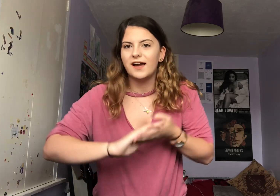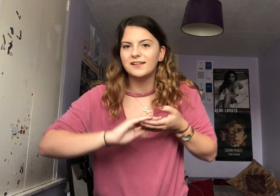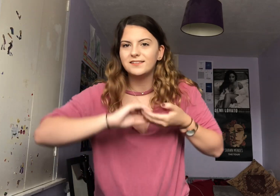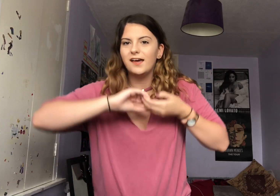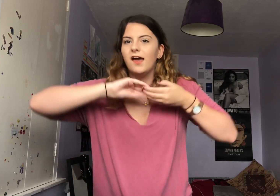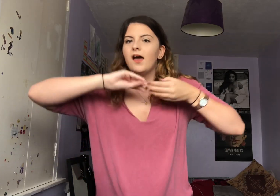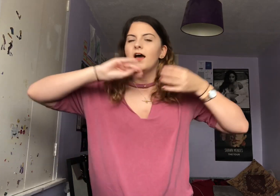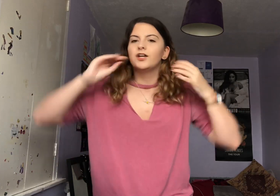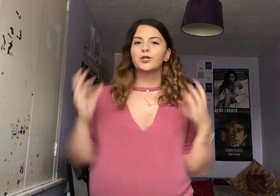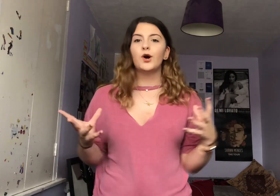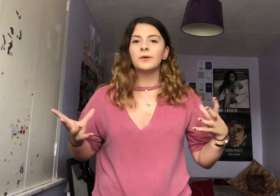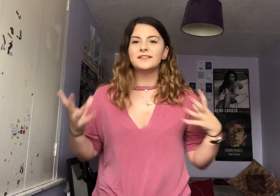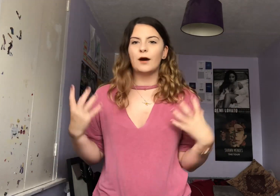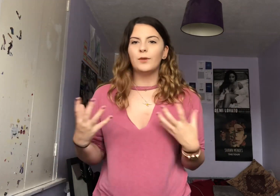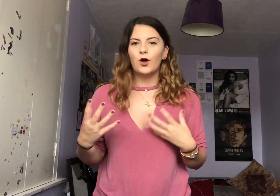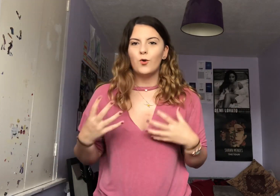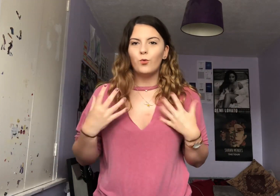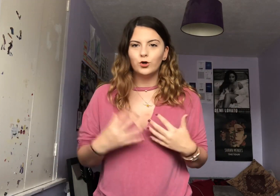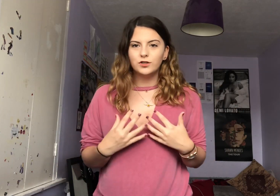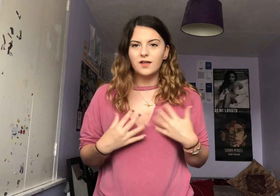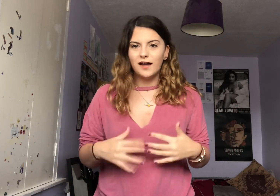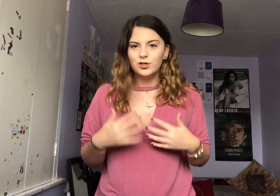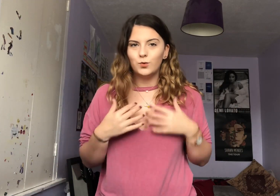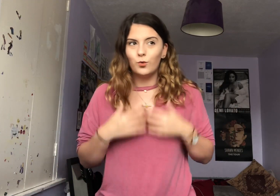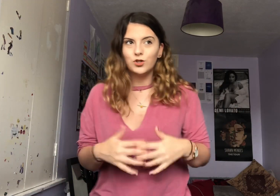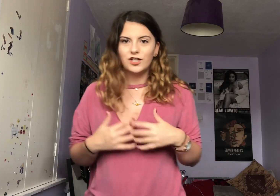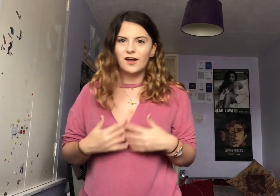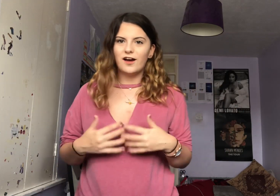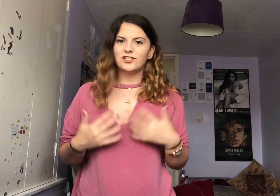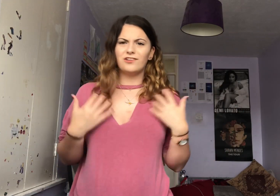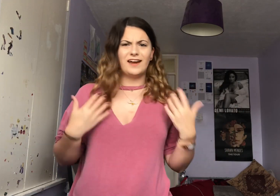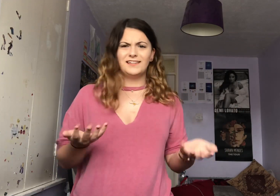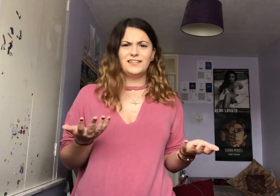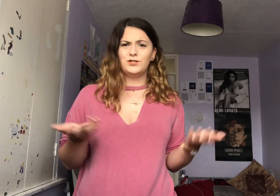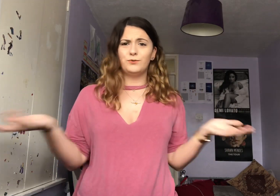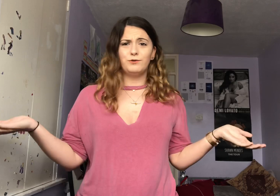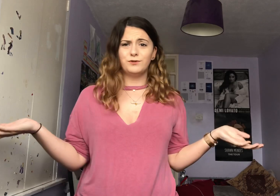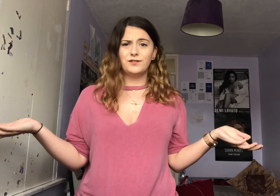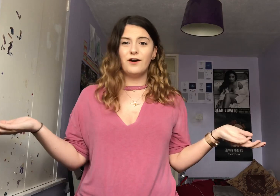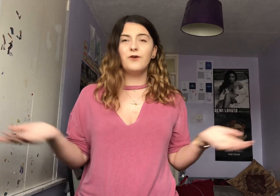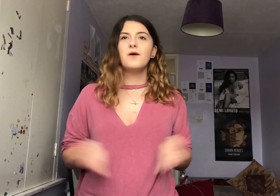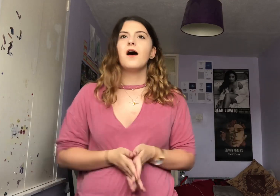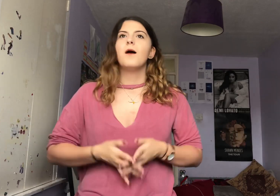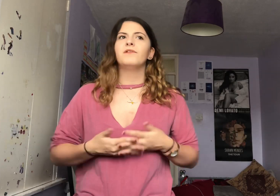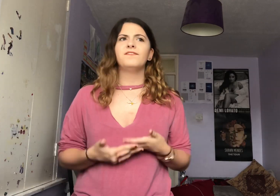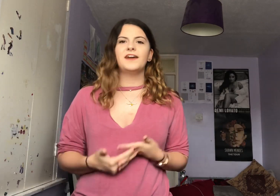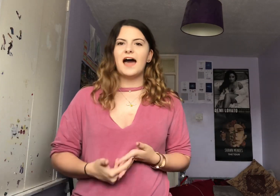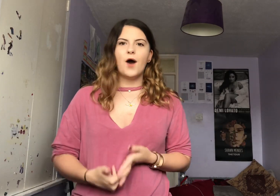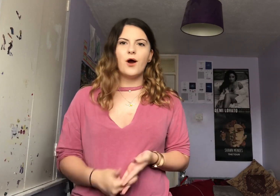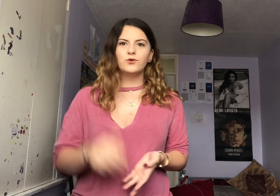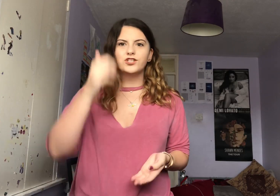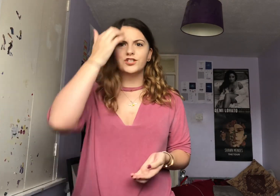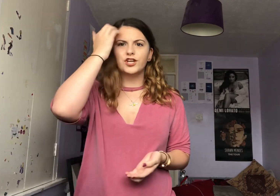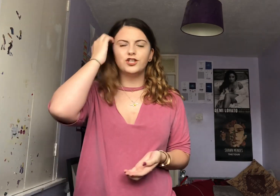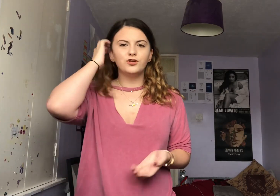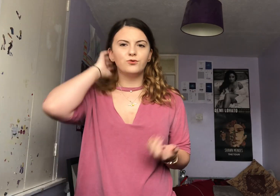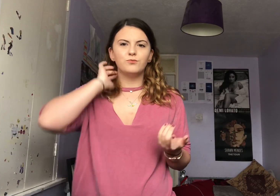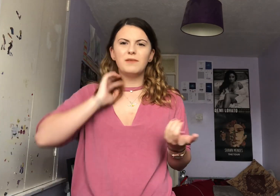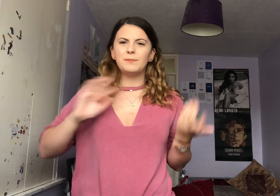guys to comment down below what signs you want to learn so that I can teach you what you want to know. But for now, I was just gonna do maybe